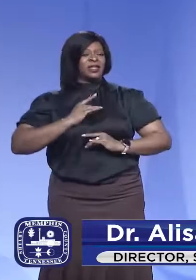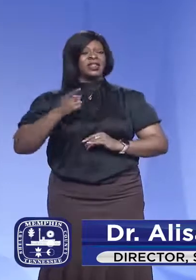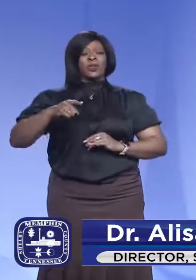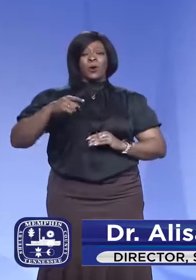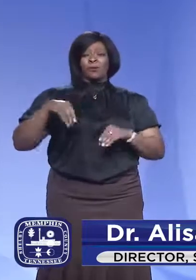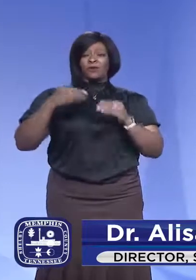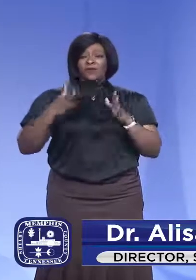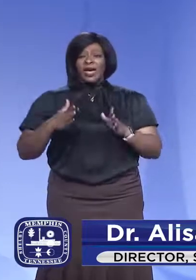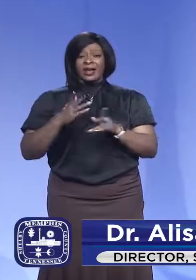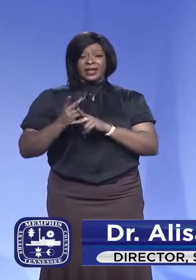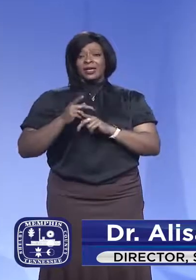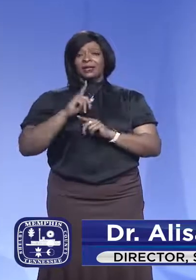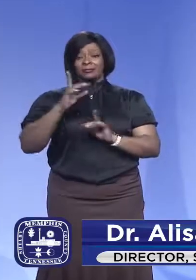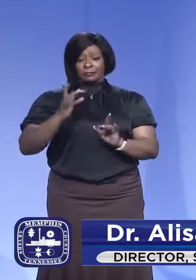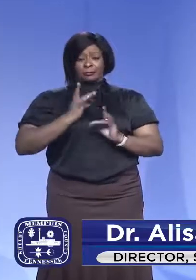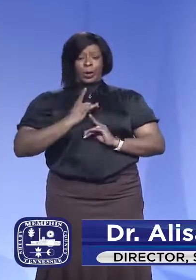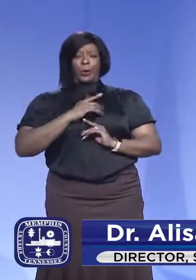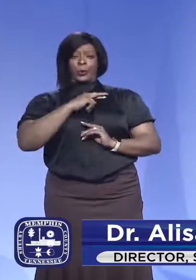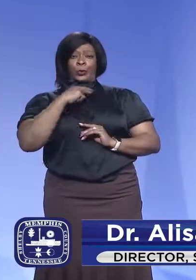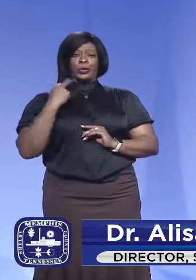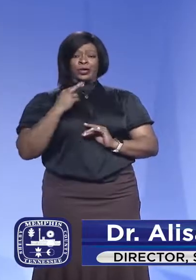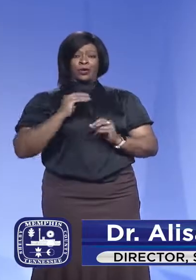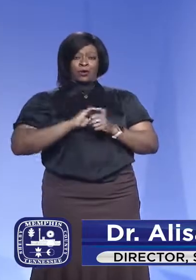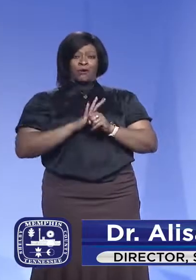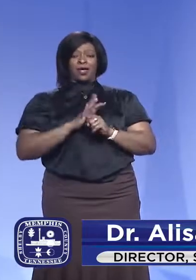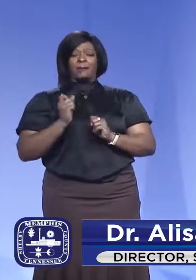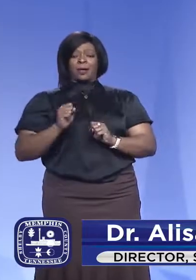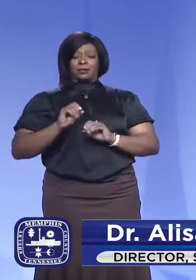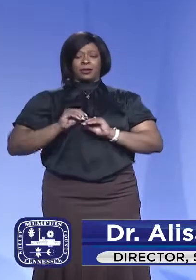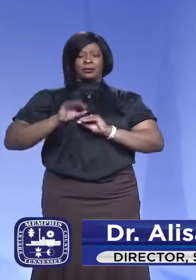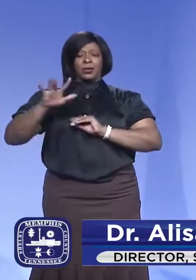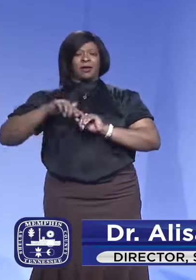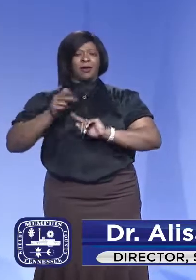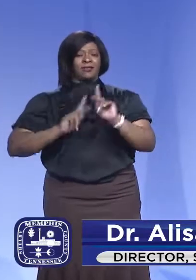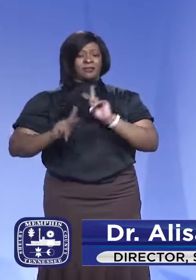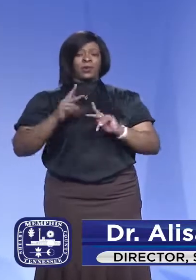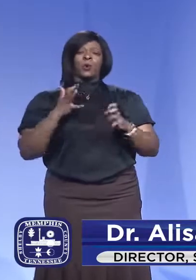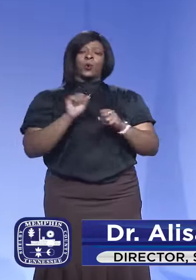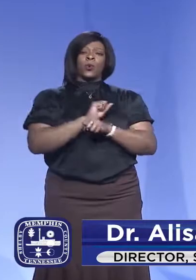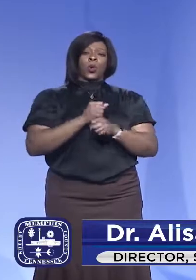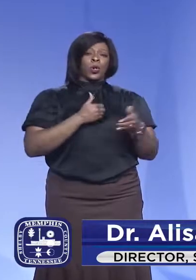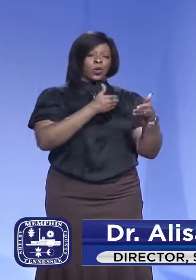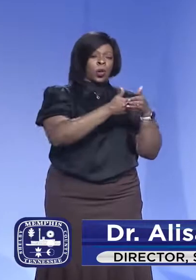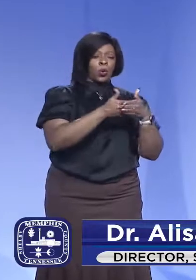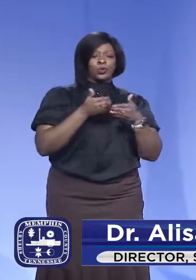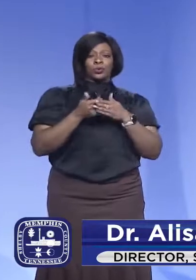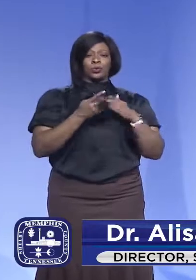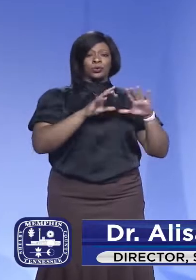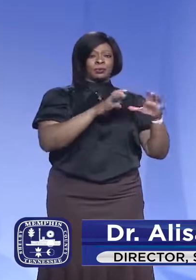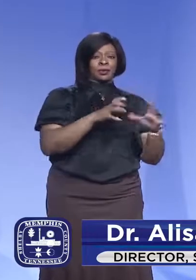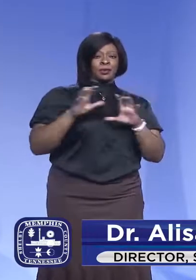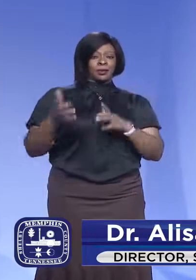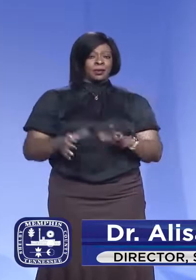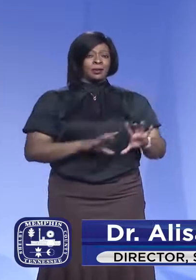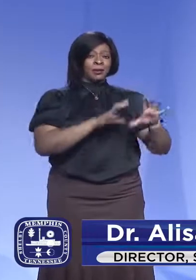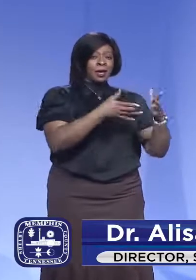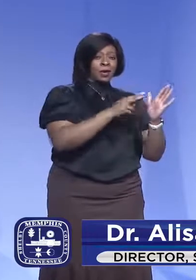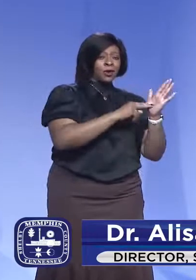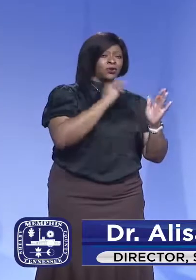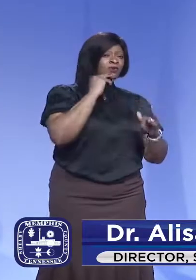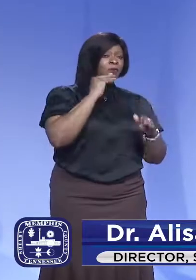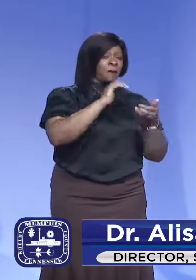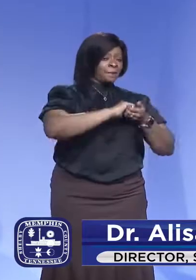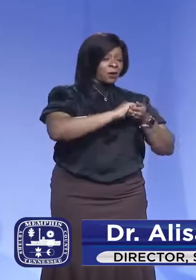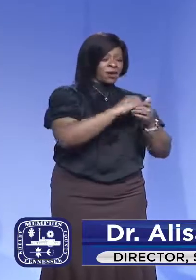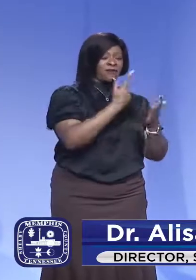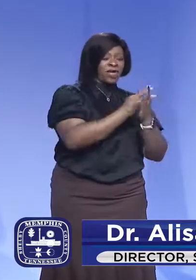risk not only of getting COVID, but of getting it to others. So we really want to work closely to get our nursing home partners